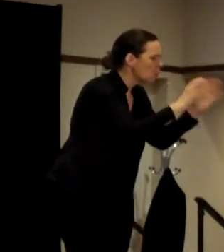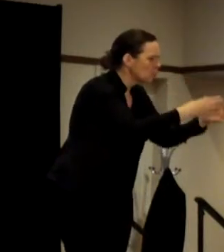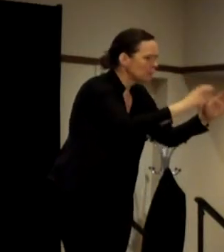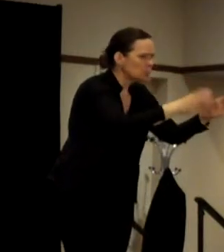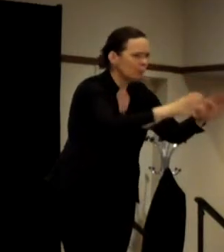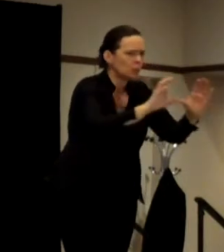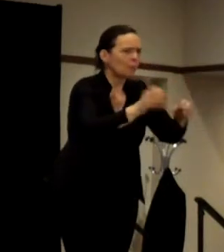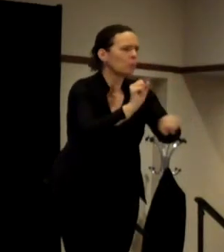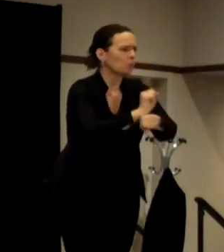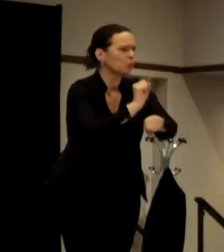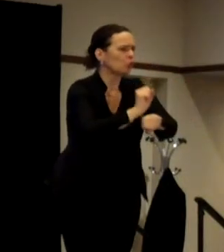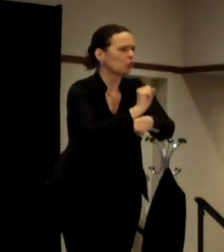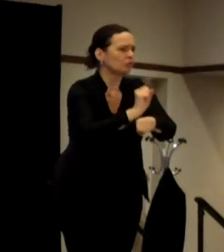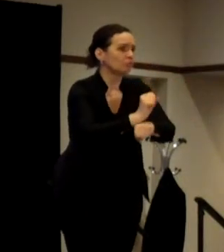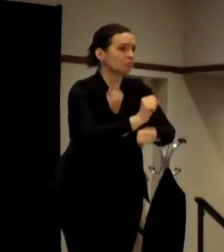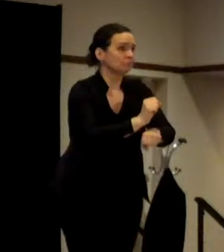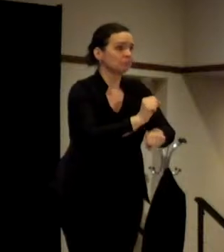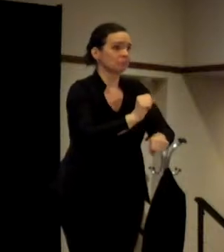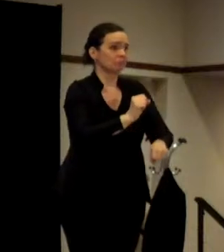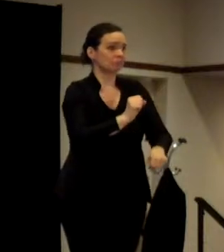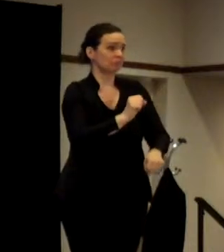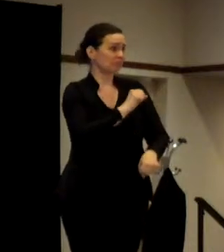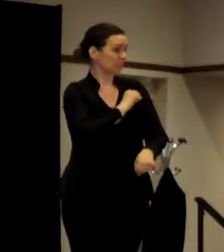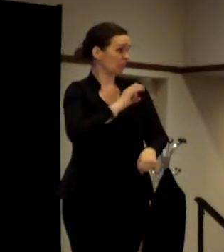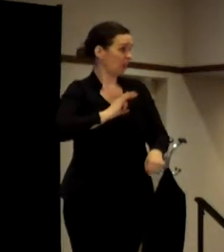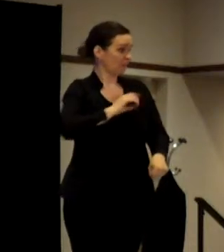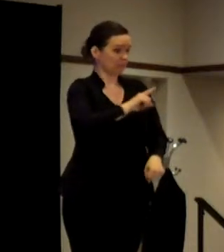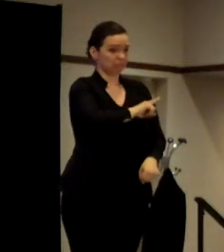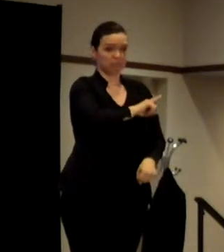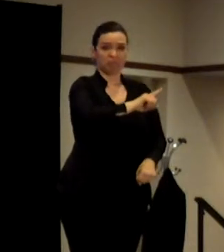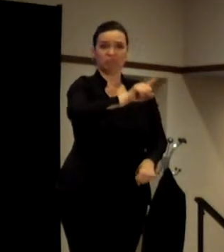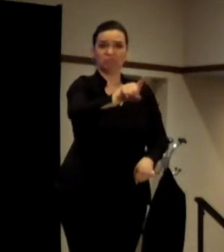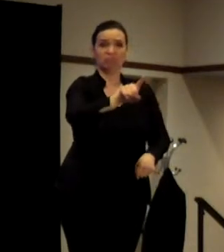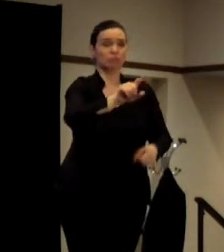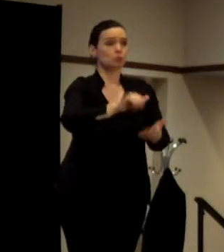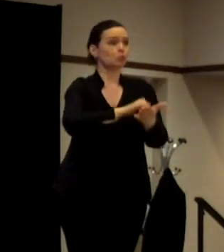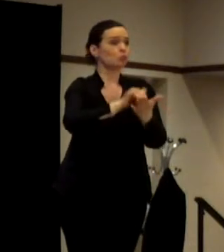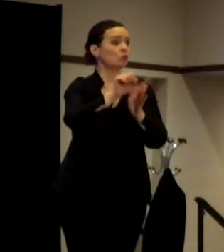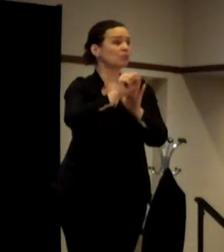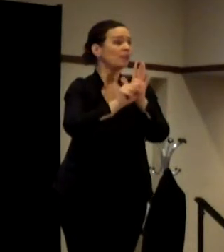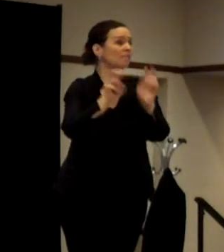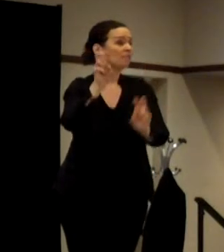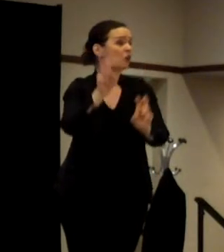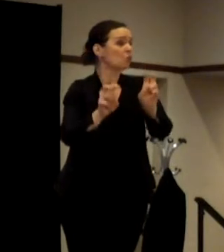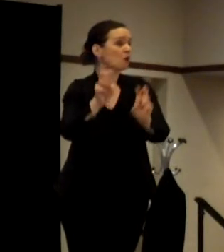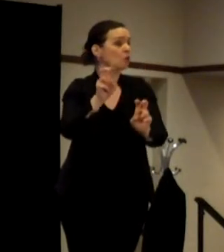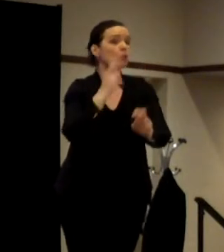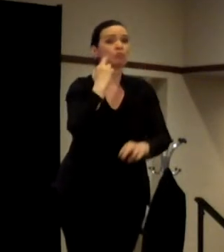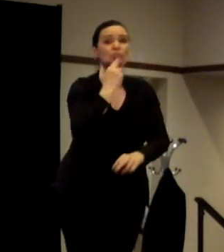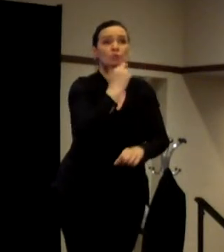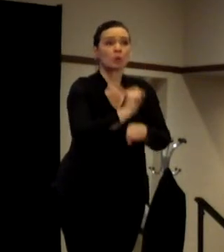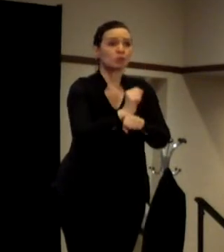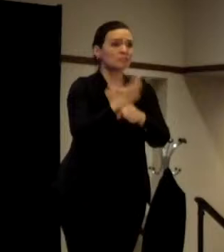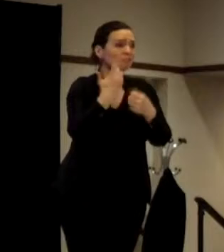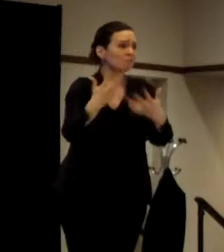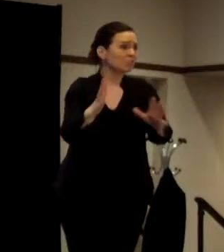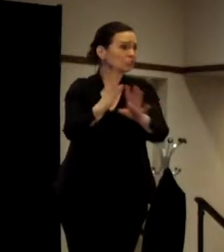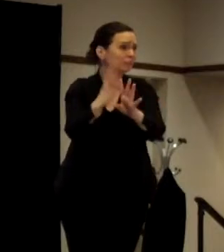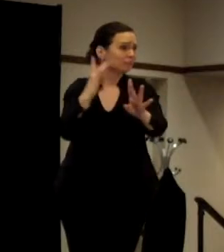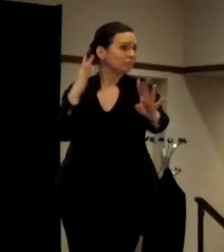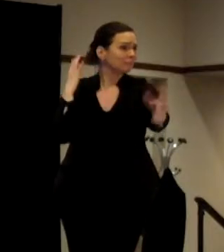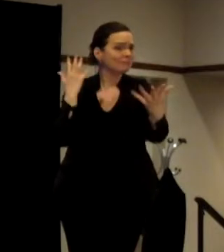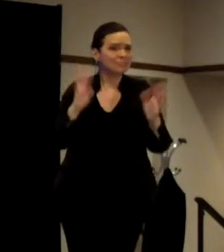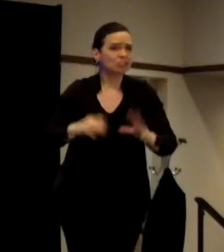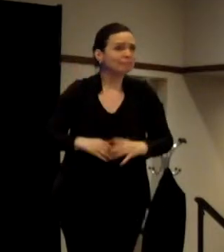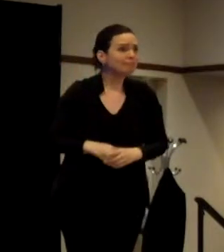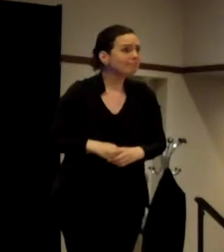fairgrounds, and so we vaccinate a lot of restaurant workers. We will continue to, but a lot of them already have received their vaccine at the fairgrounds